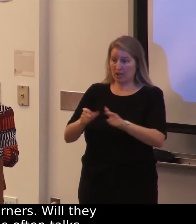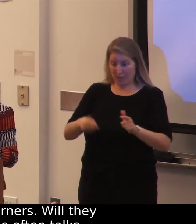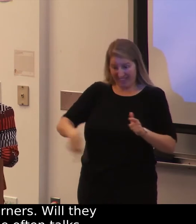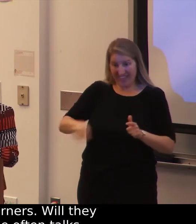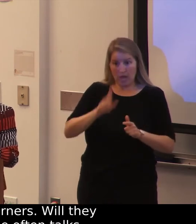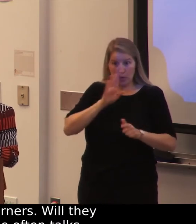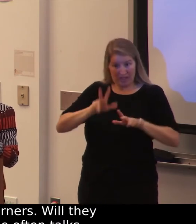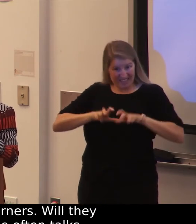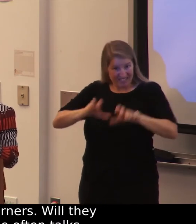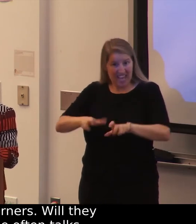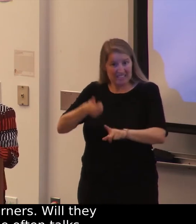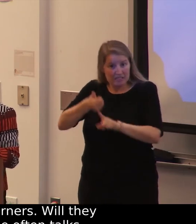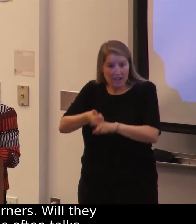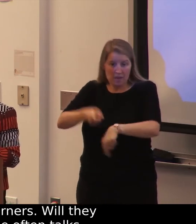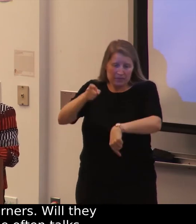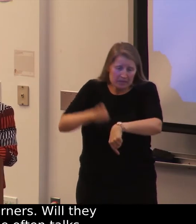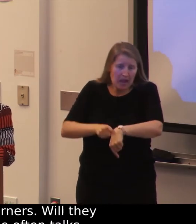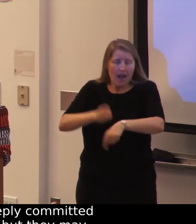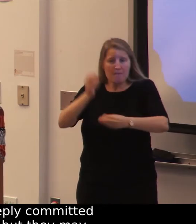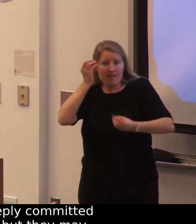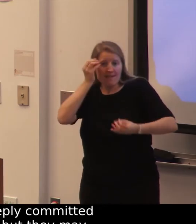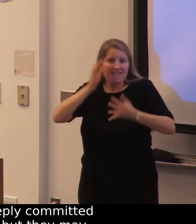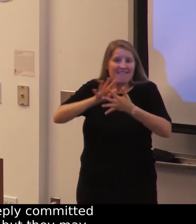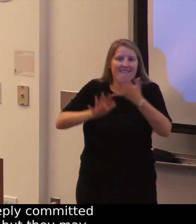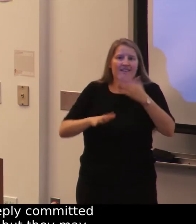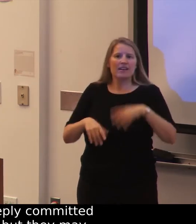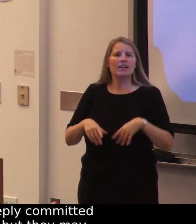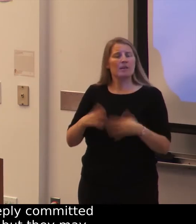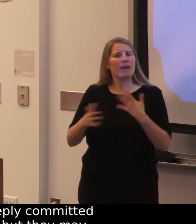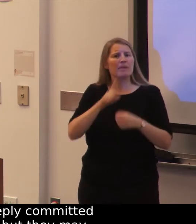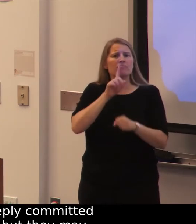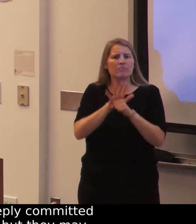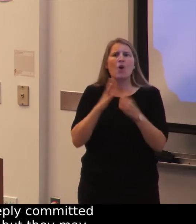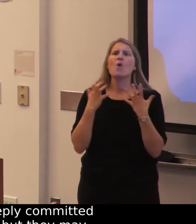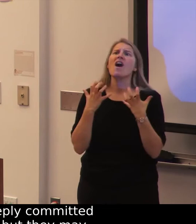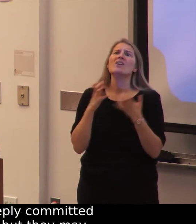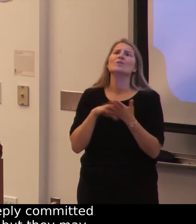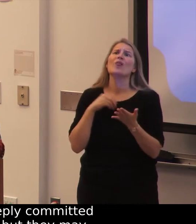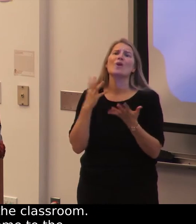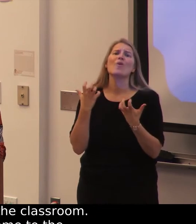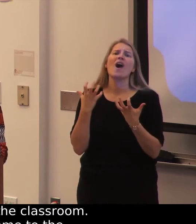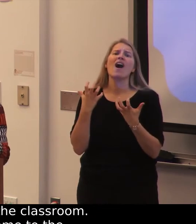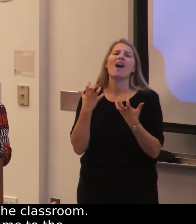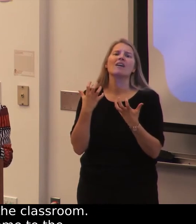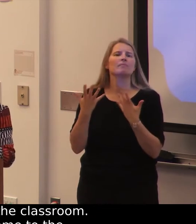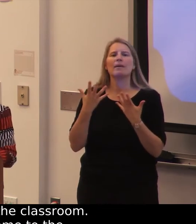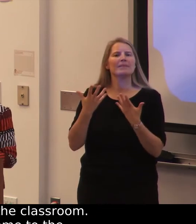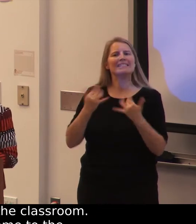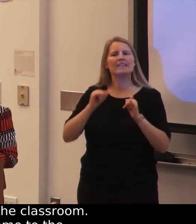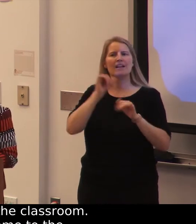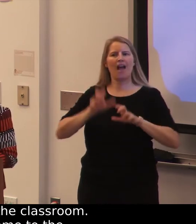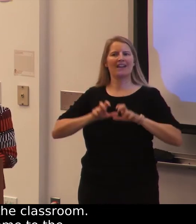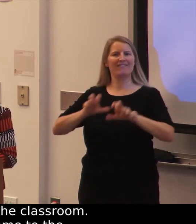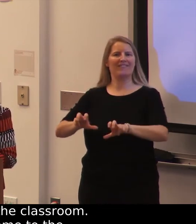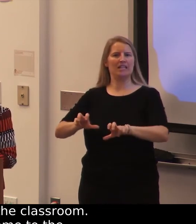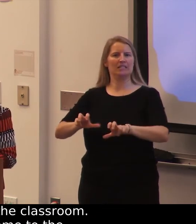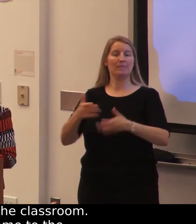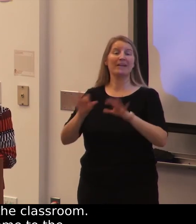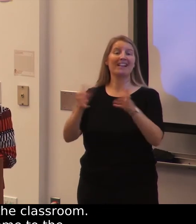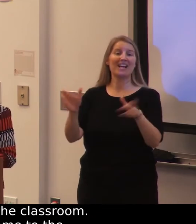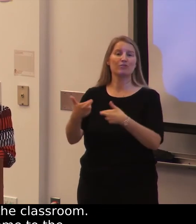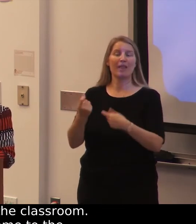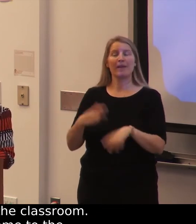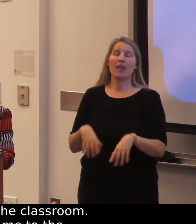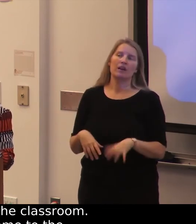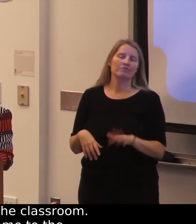they invest? She often talks about the fact that they're deeply committed to learning, but they may not invest in the practices in that classroom,